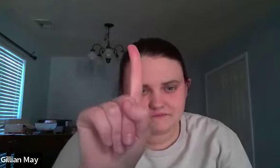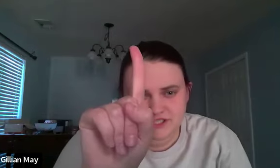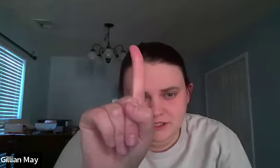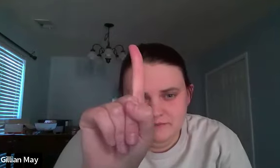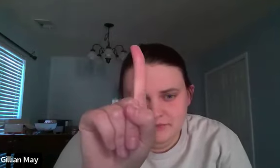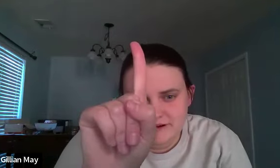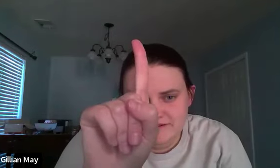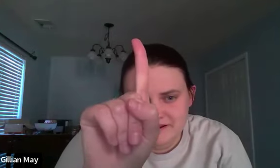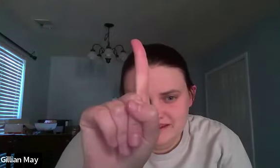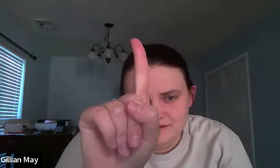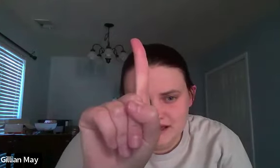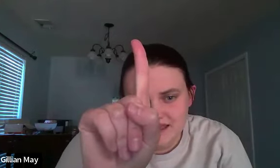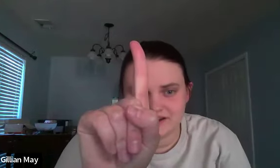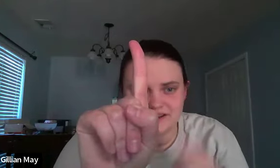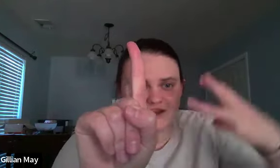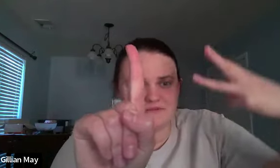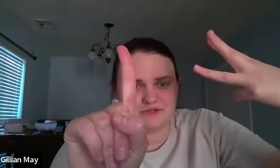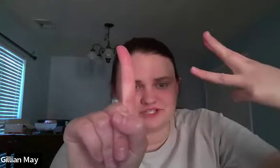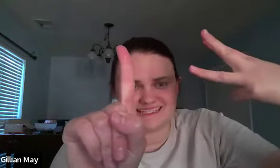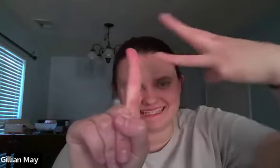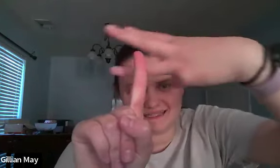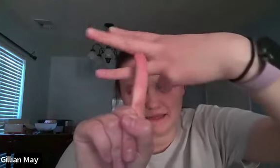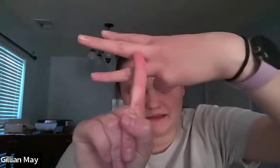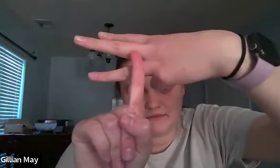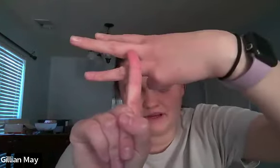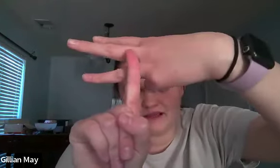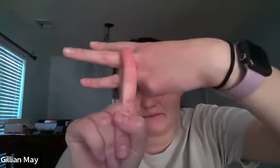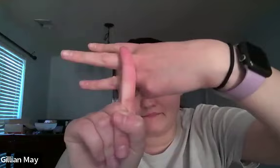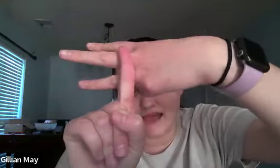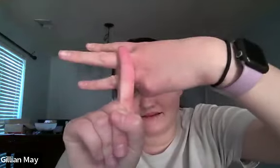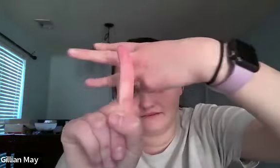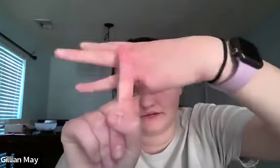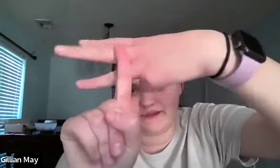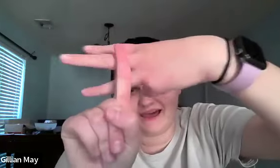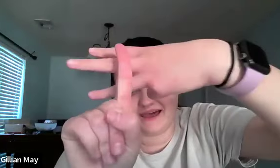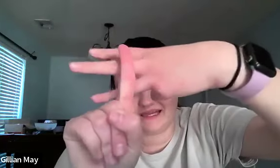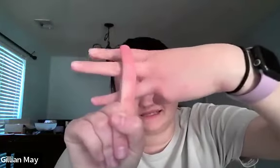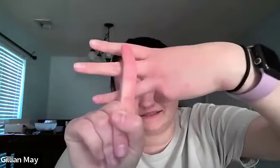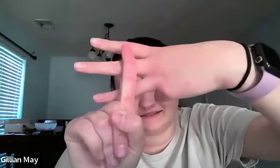Put your pointer finger this way. There you go. Put your 6, bring it on the back. Put it behind.